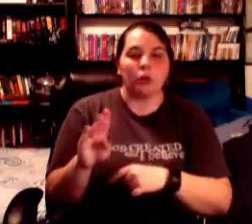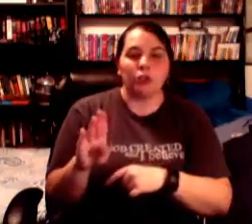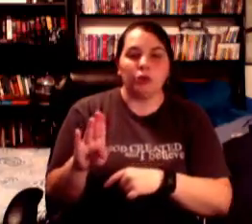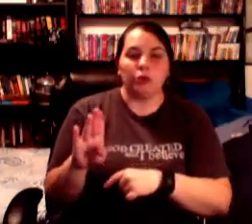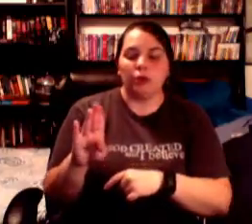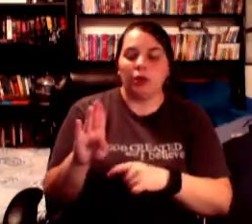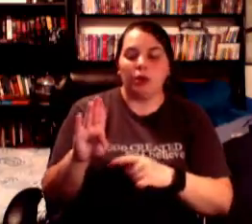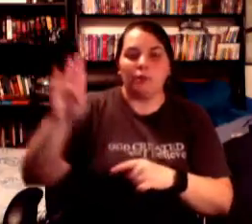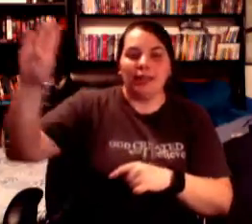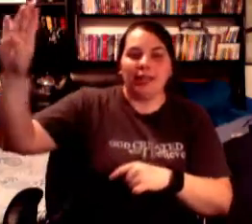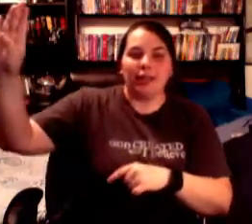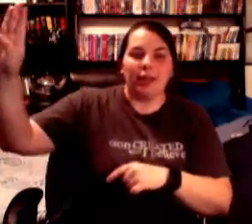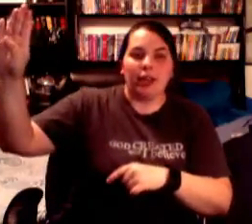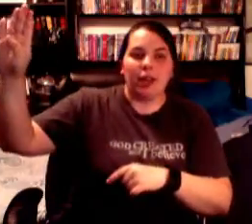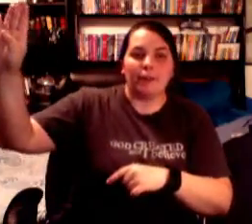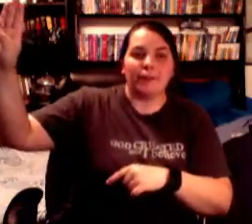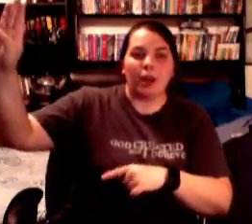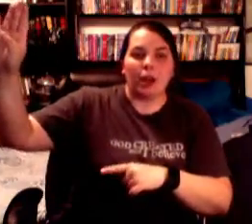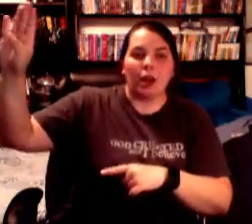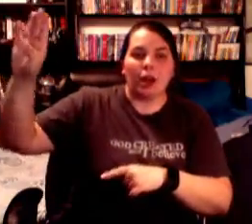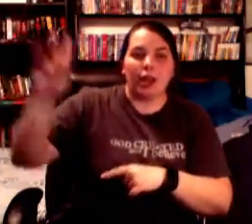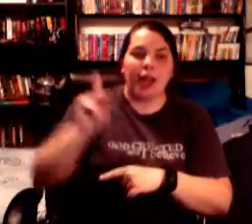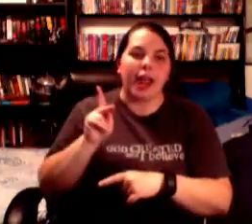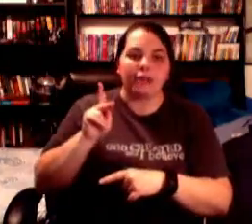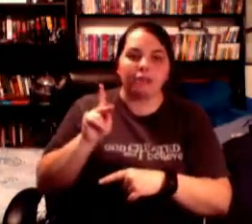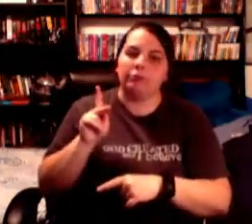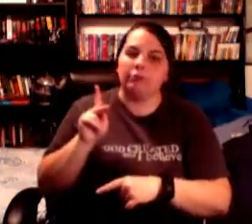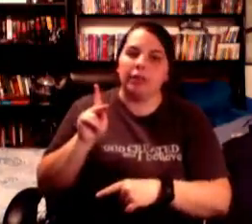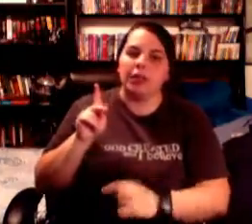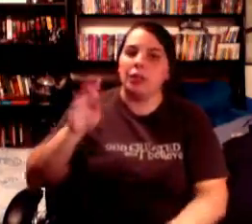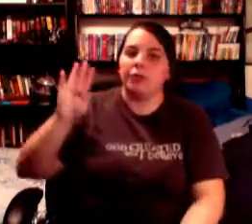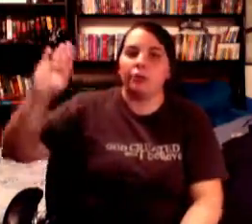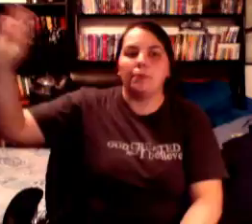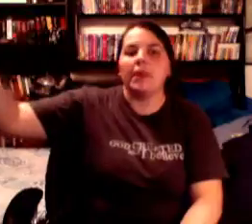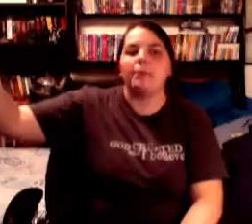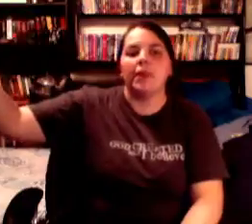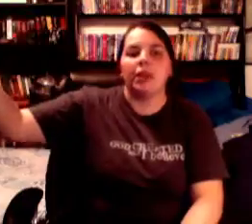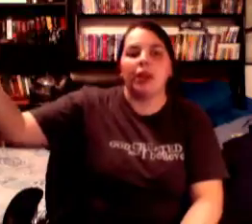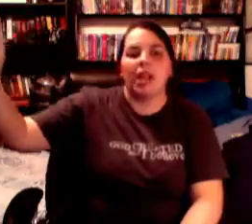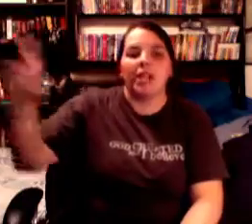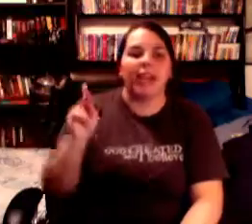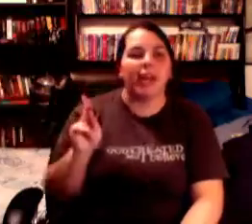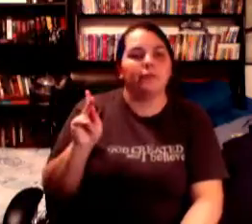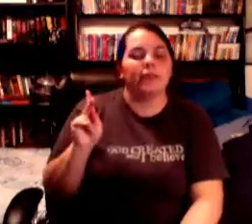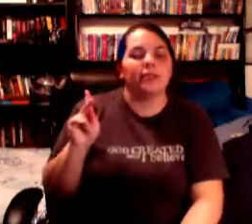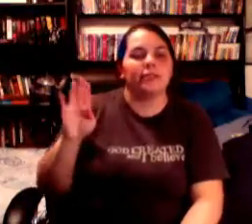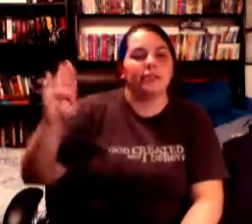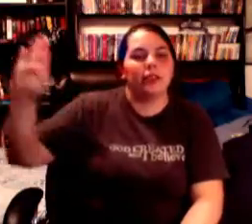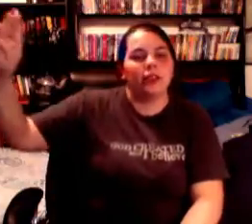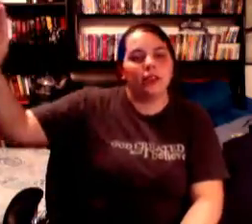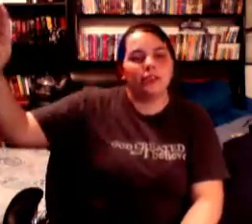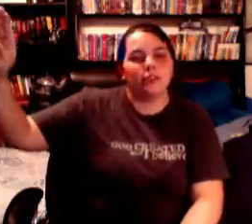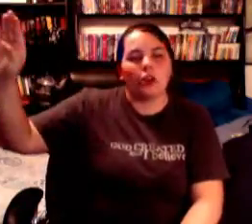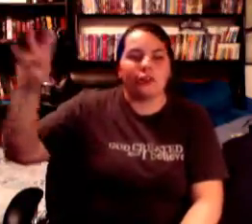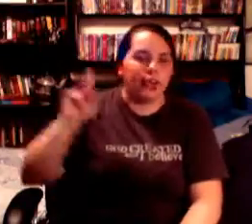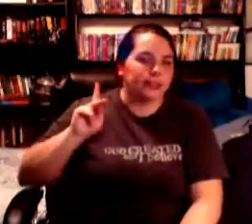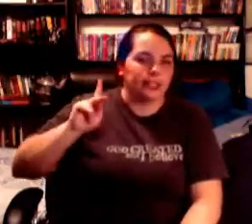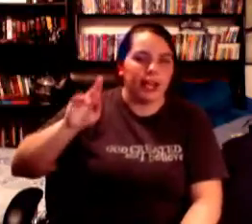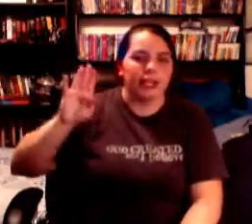going to do B up there, K. So B up there and then K. That's called the